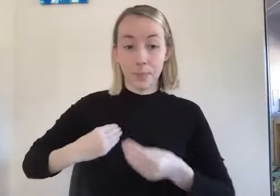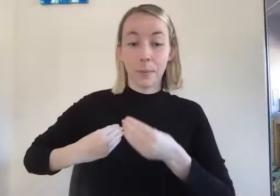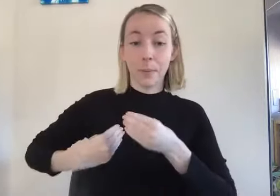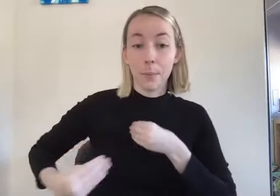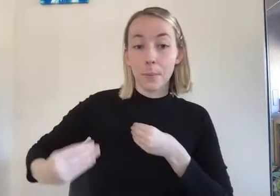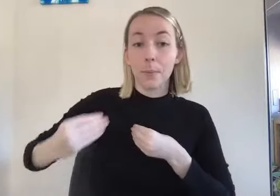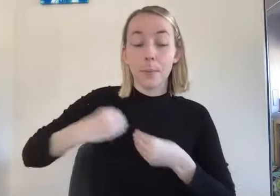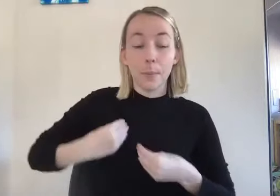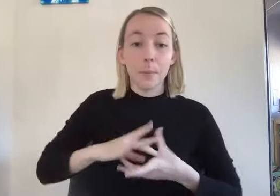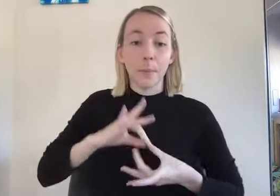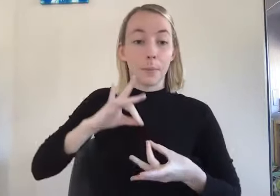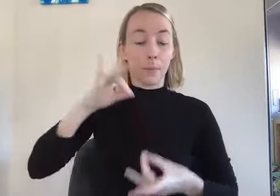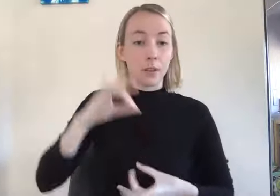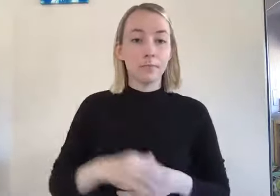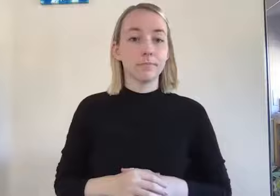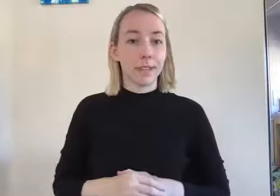can purchase your freedom by making those